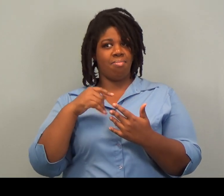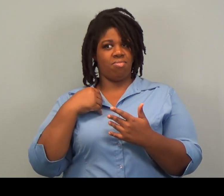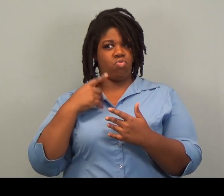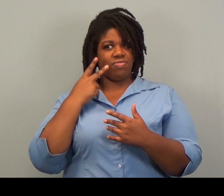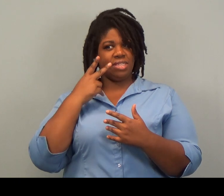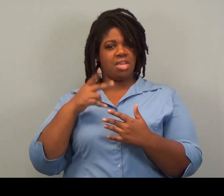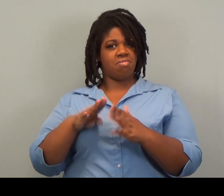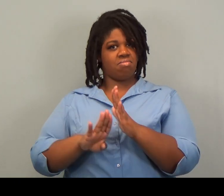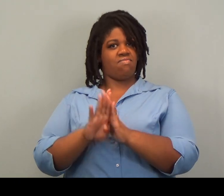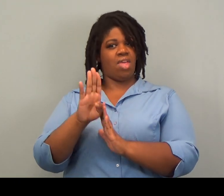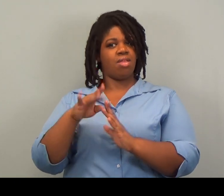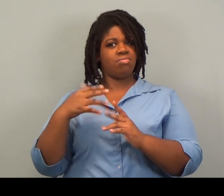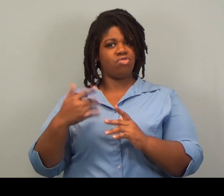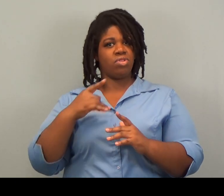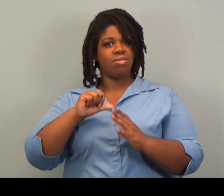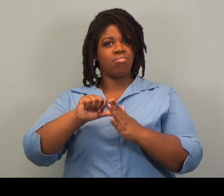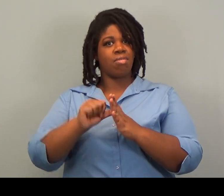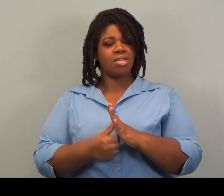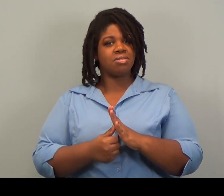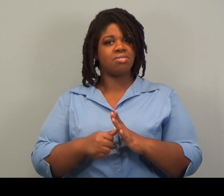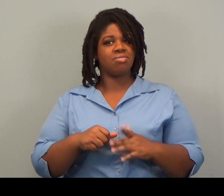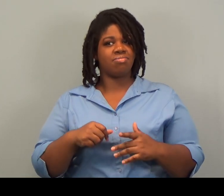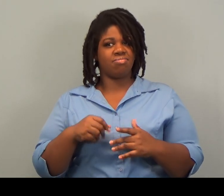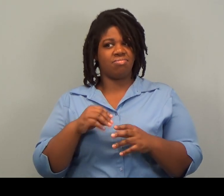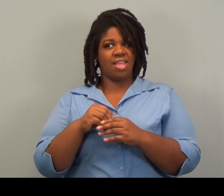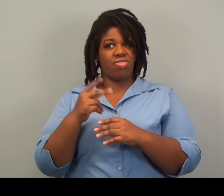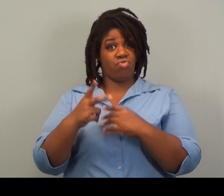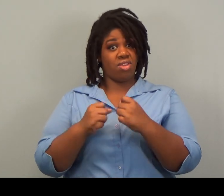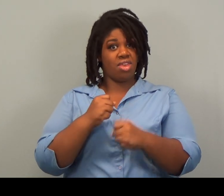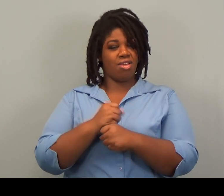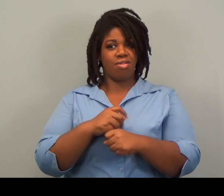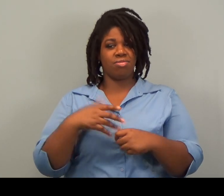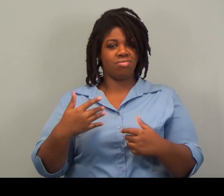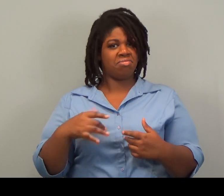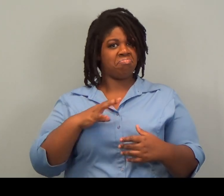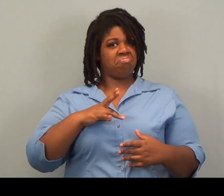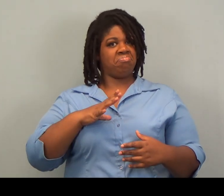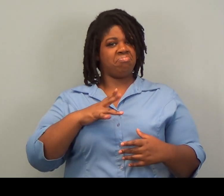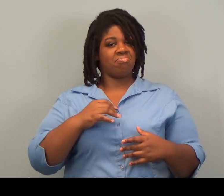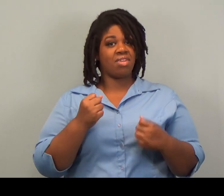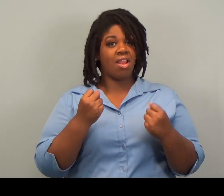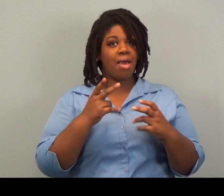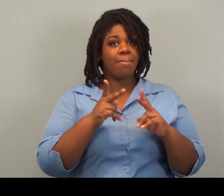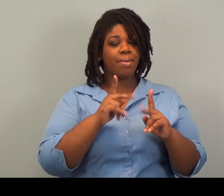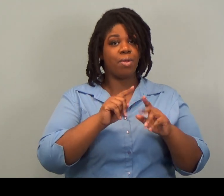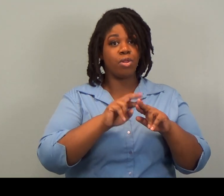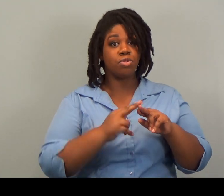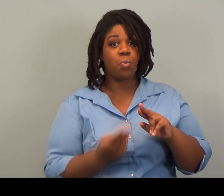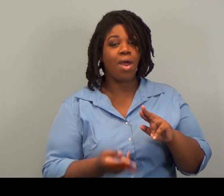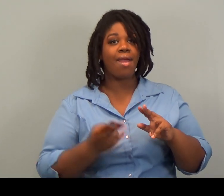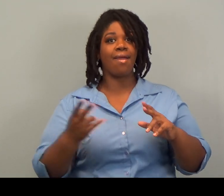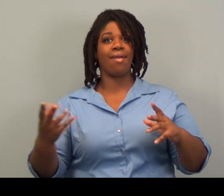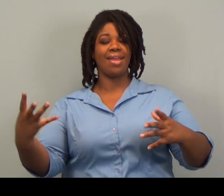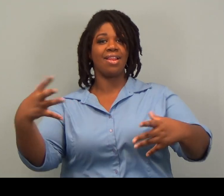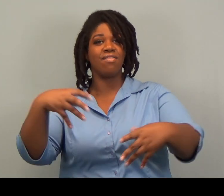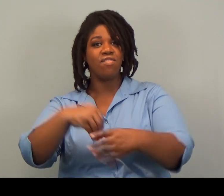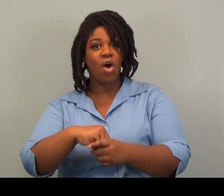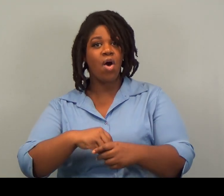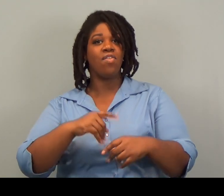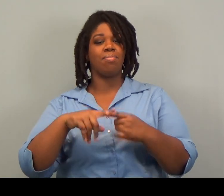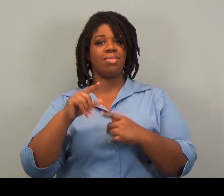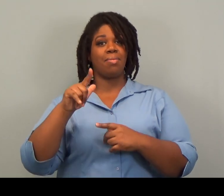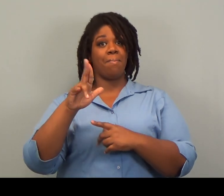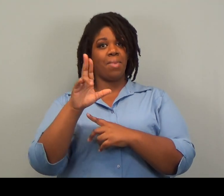over the course of the last 3 years. Lots of folks losing weight, lots of folks getting involved, but the plus piece is what really makes it